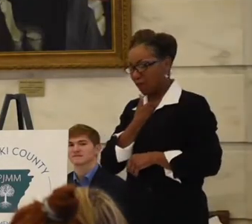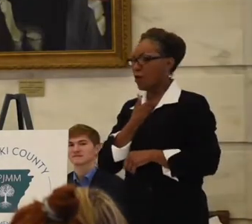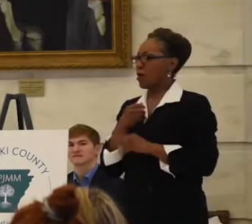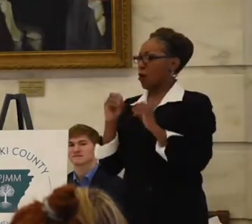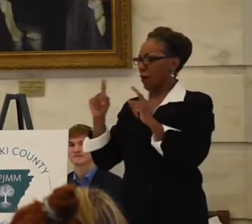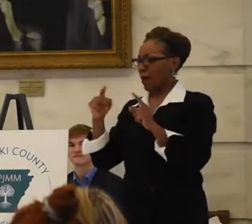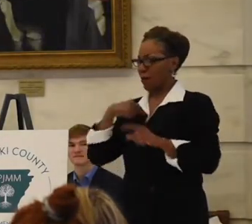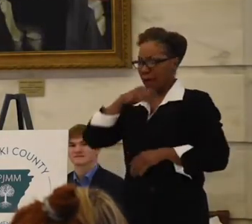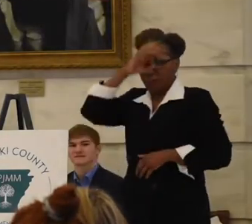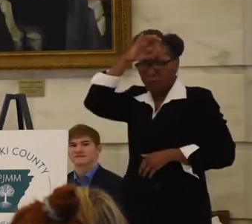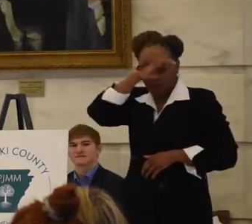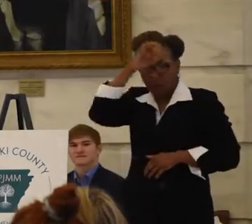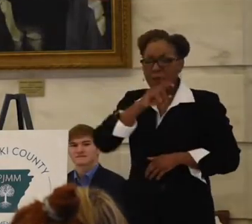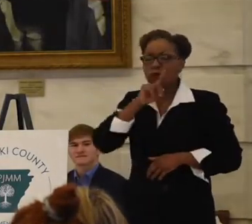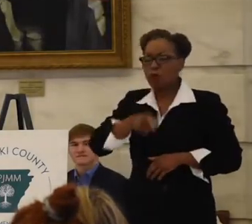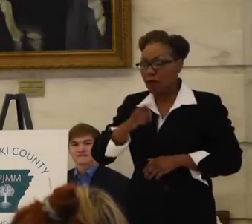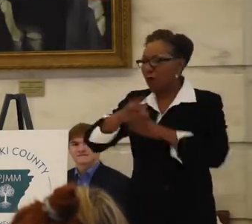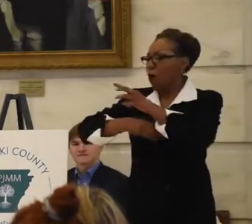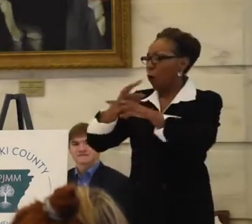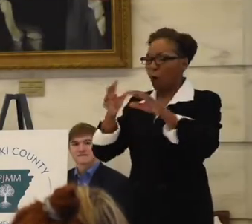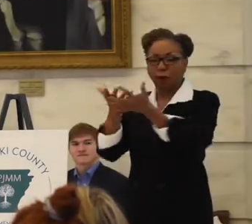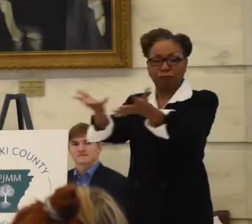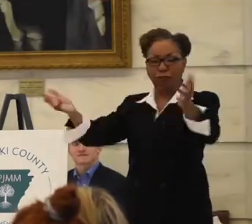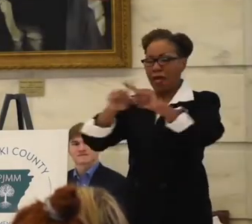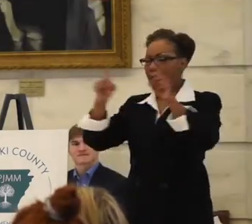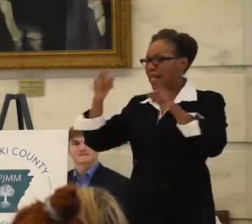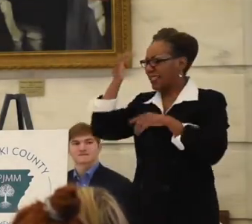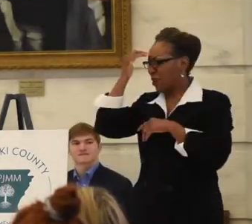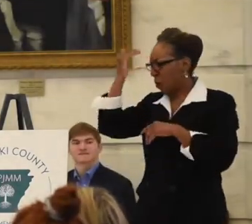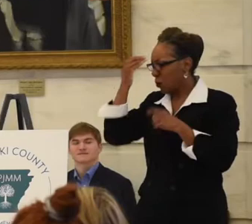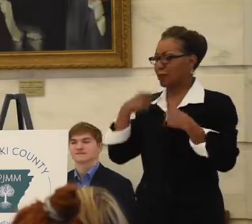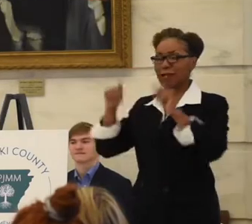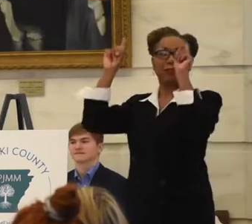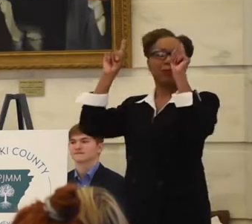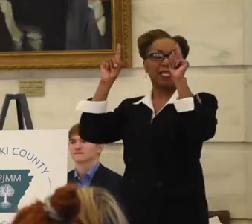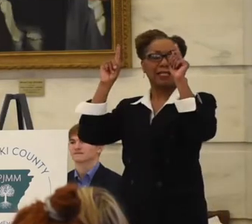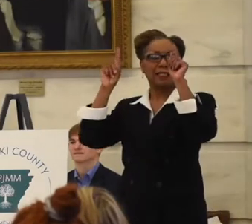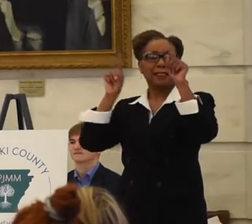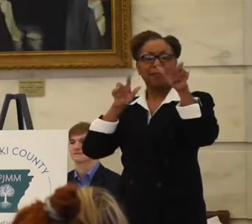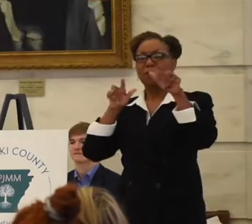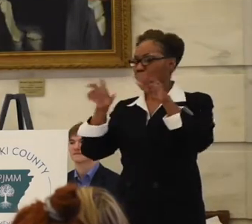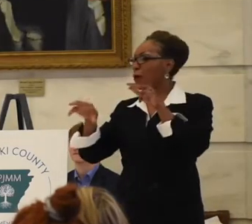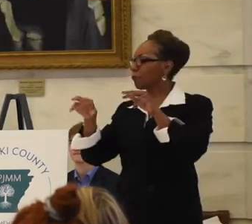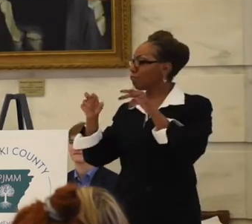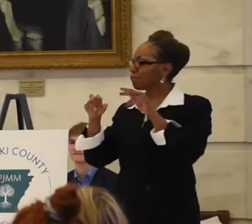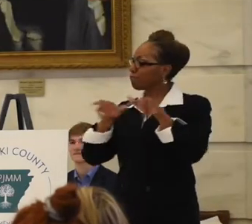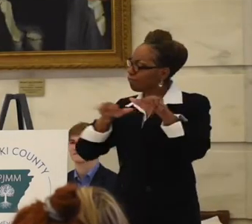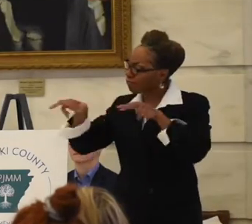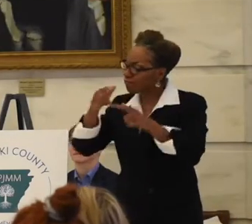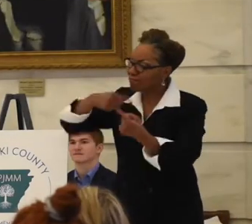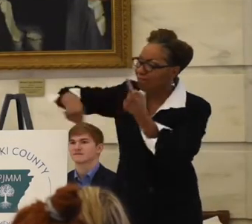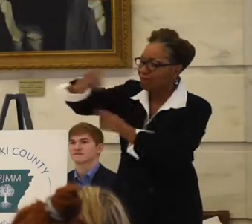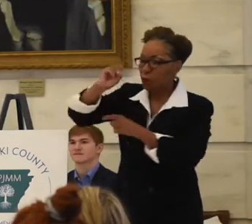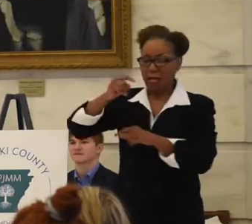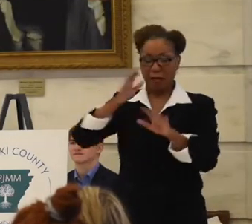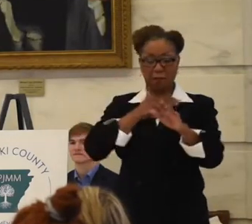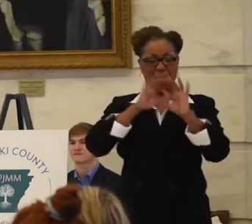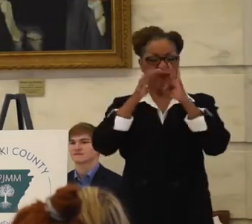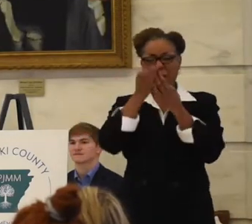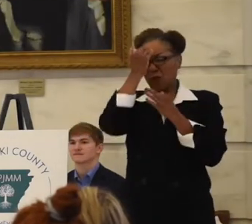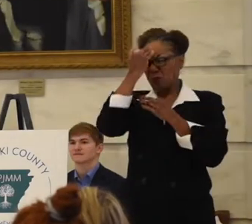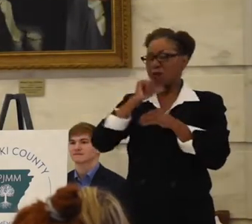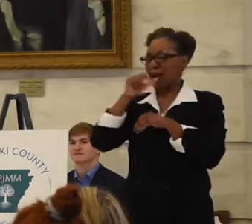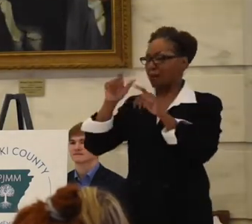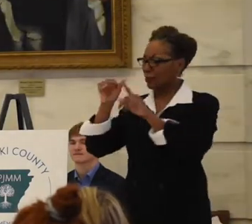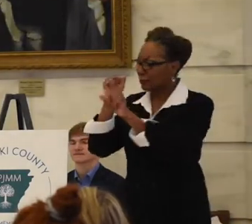while ignorant of the real world around me, yet aware enough to successfully navigate that world. And my family knew not to wake